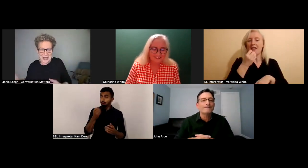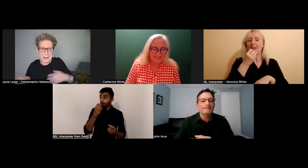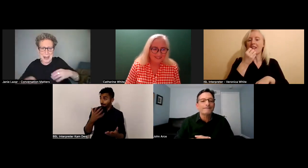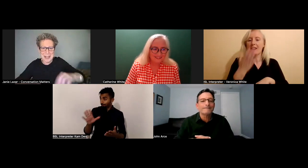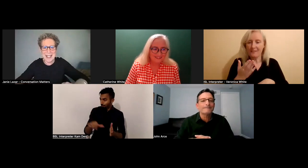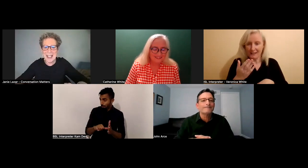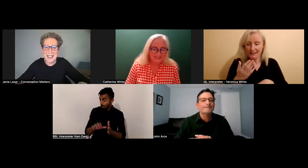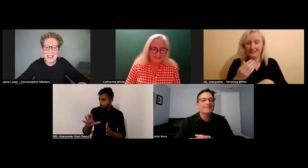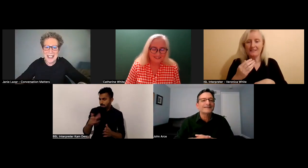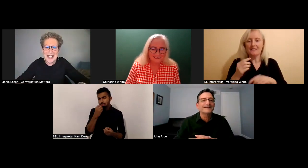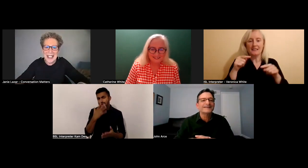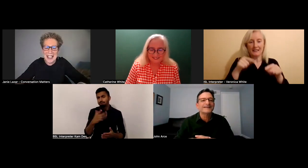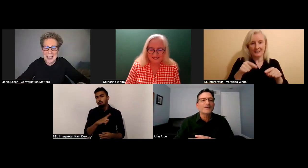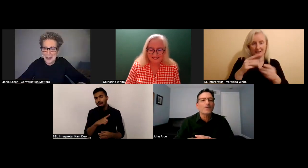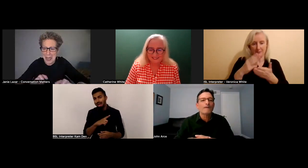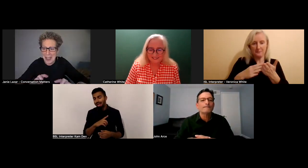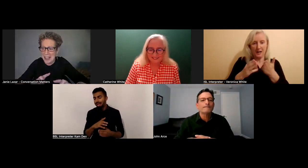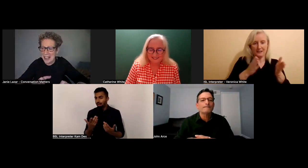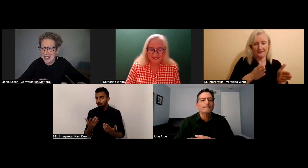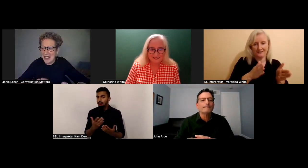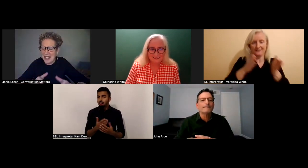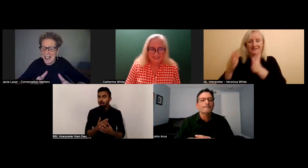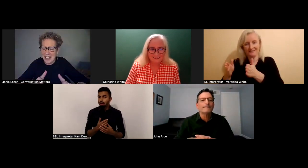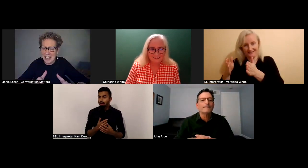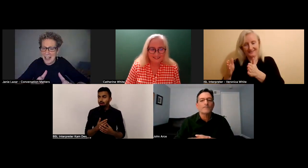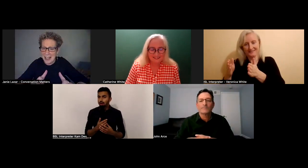for this part of the session